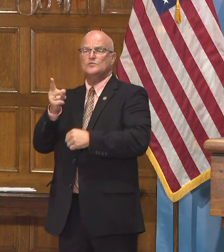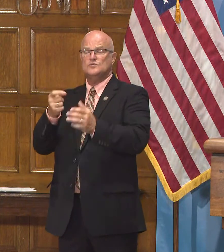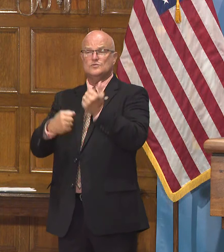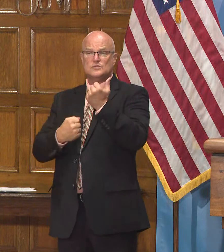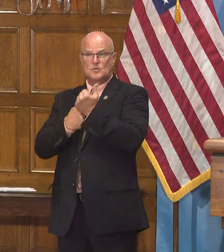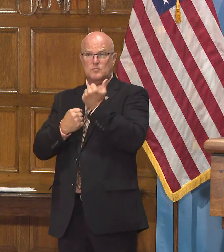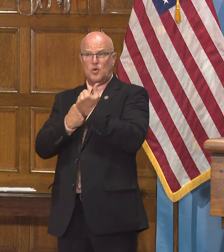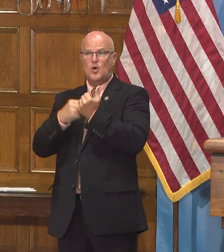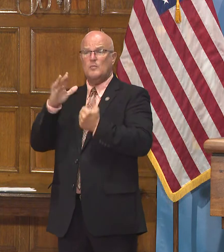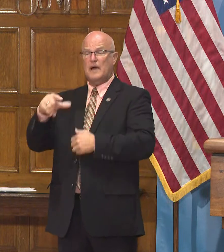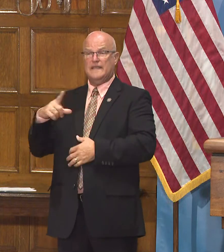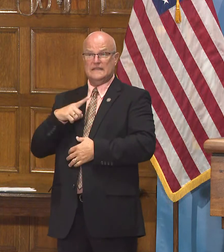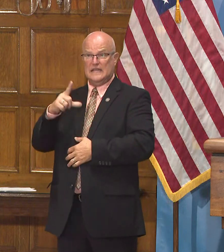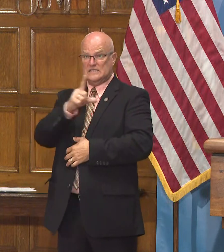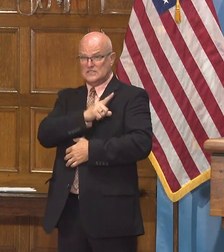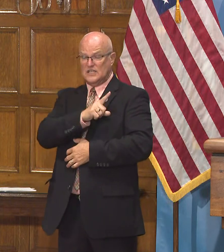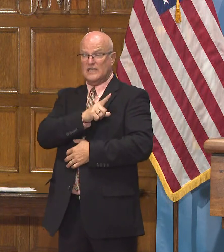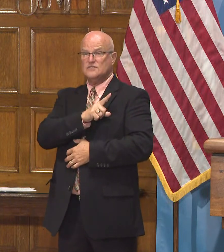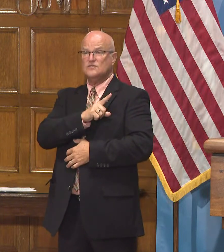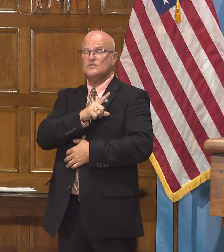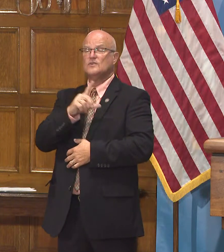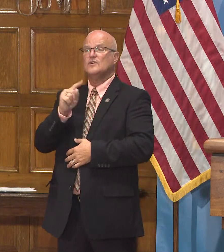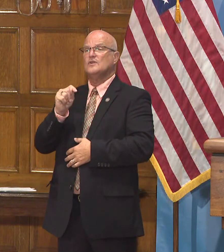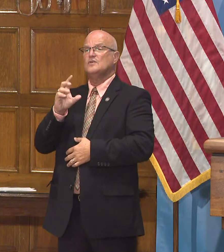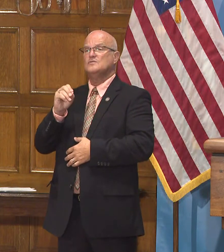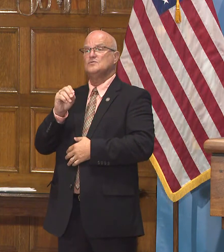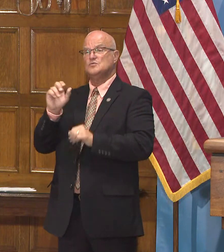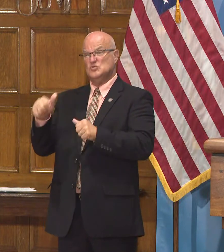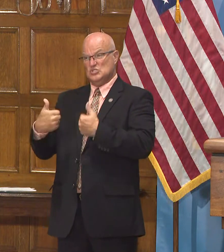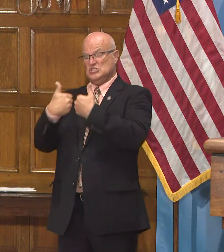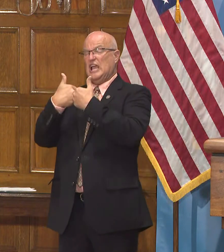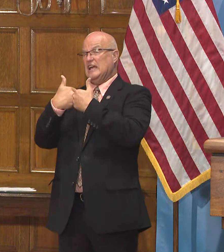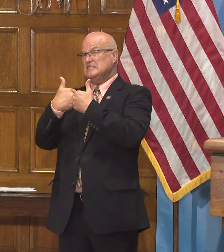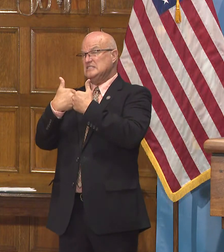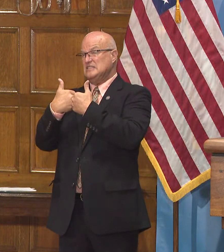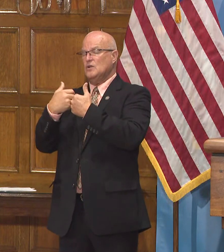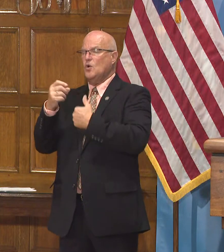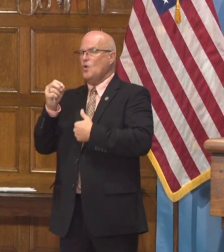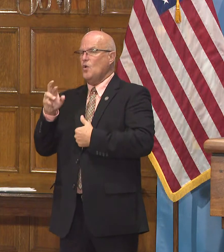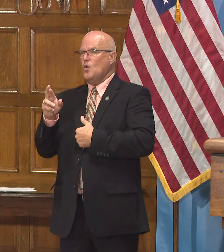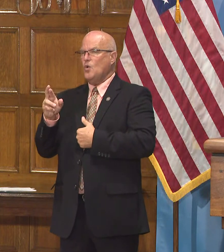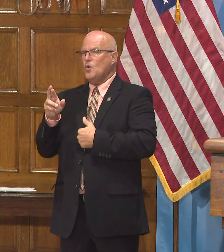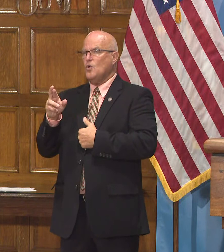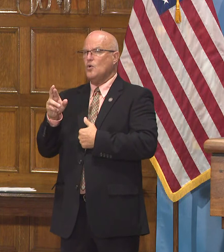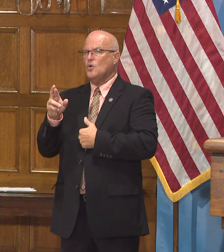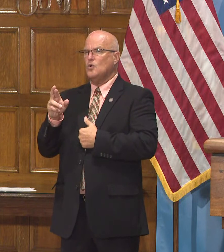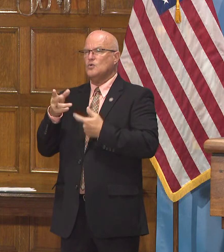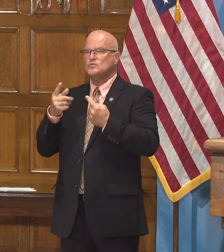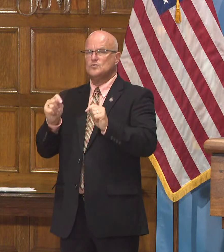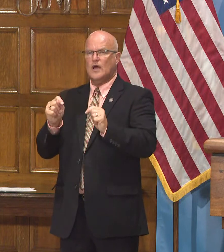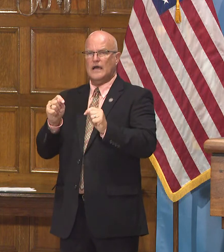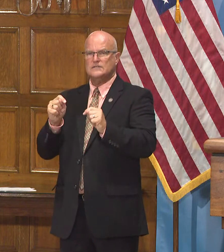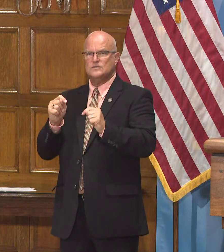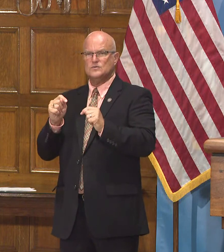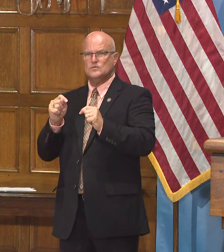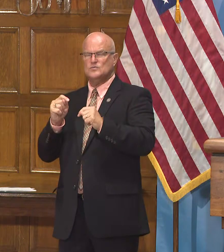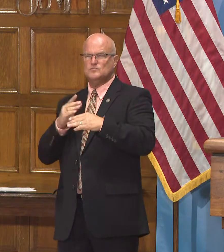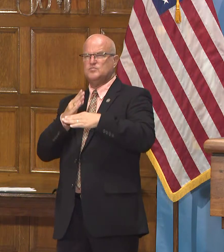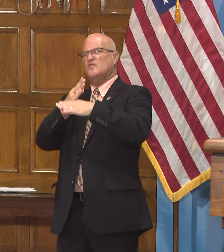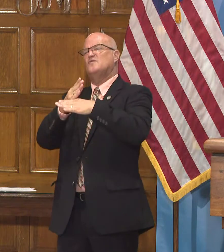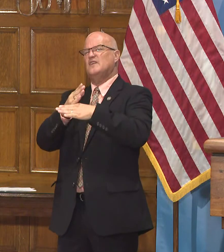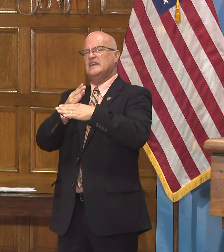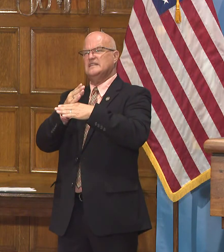efforts by the legislature to challenge it in some way, or try to prevent